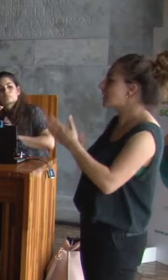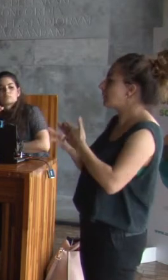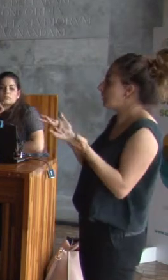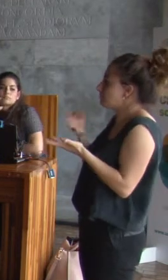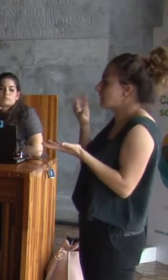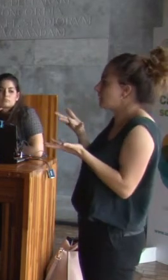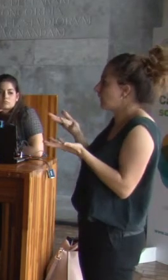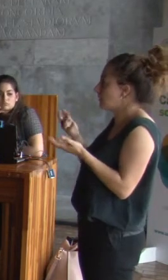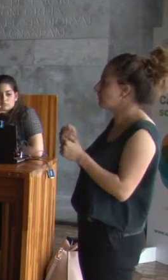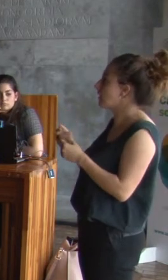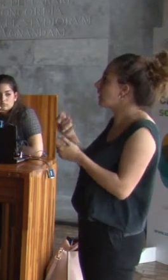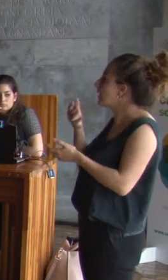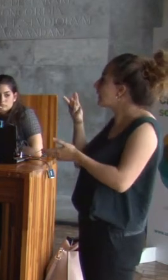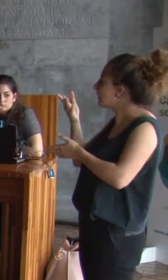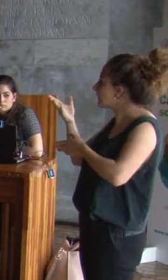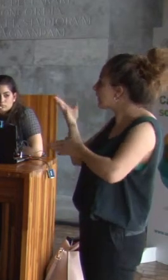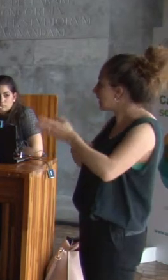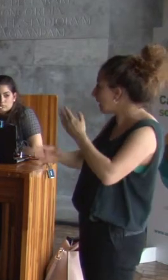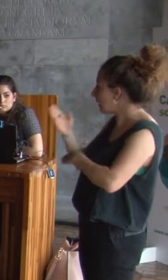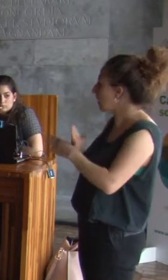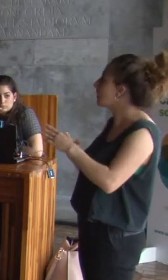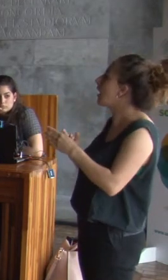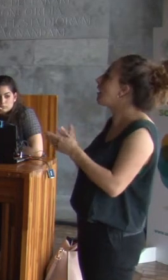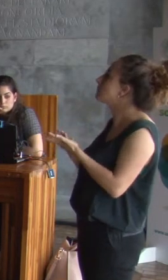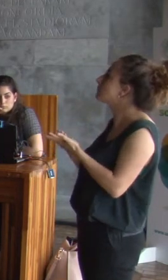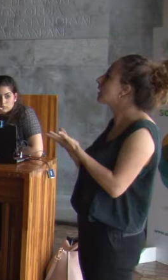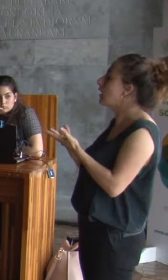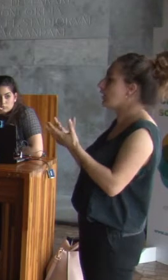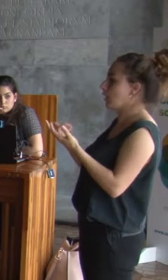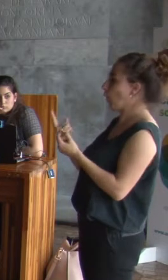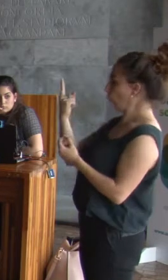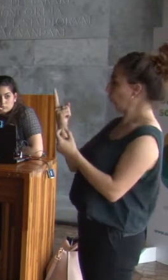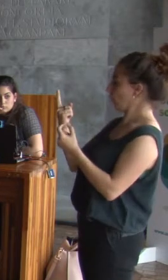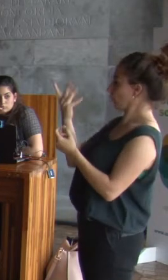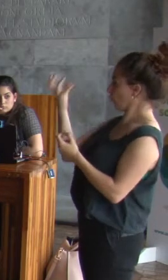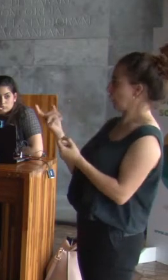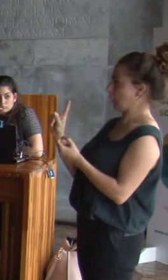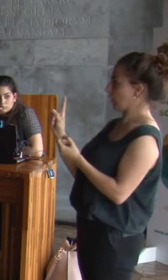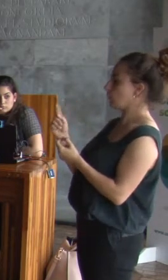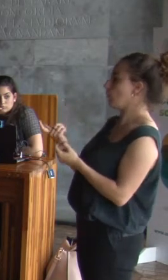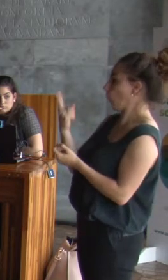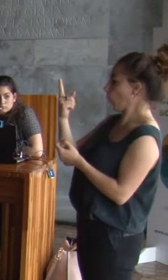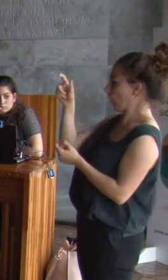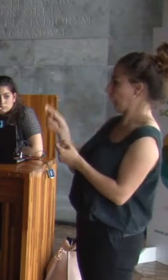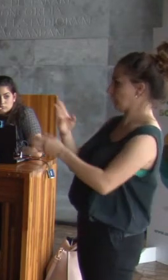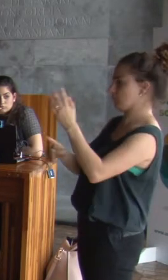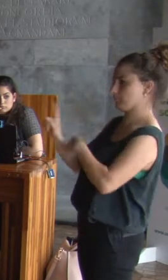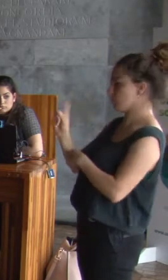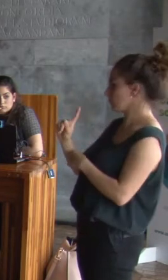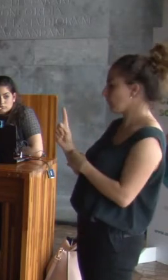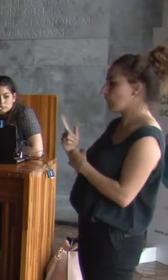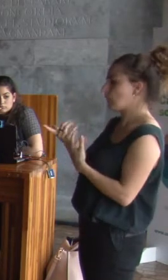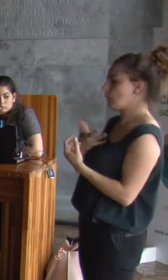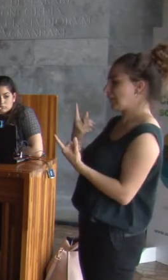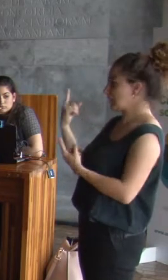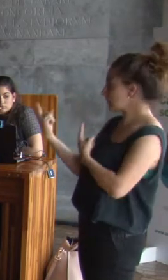disability? Basically, disability isn't a static concept. There are no disabled people. There are situations that put